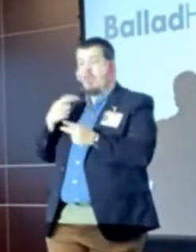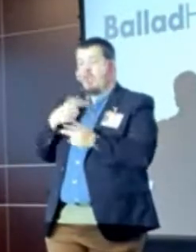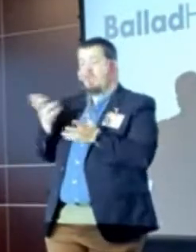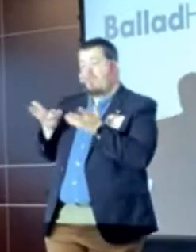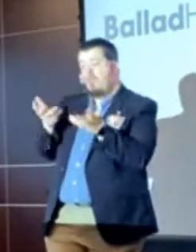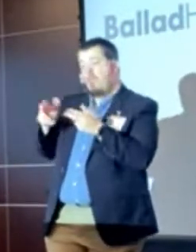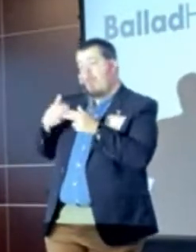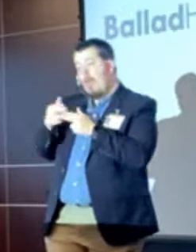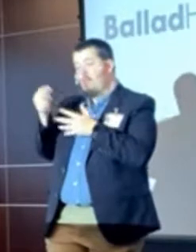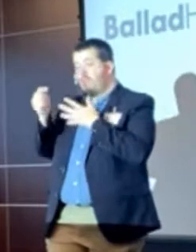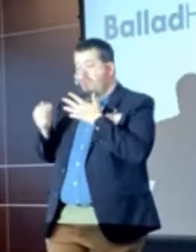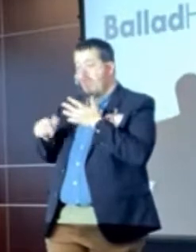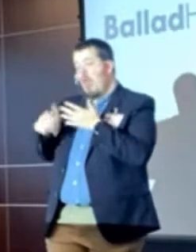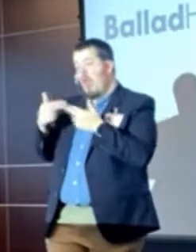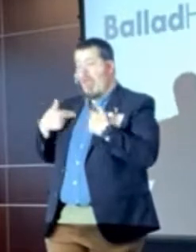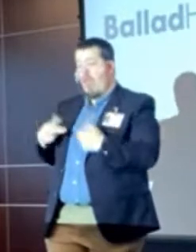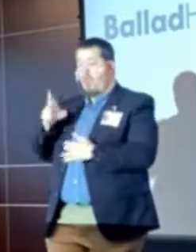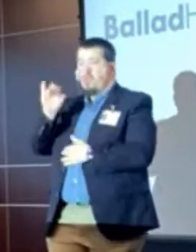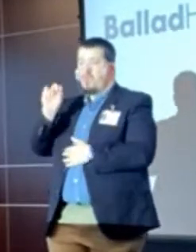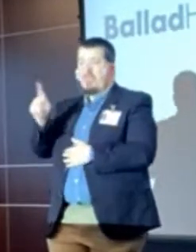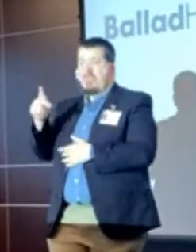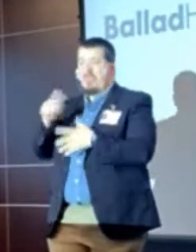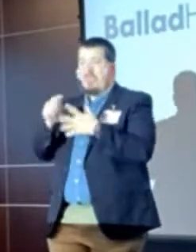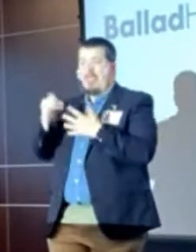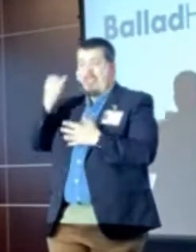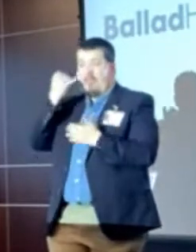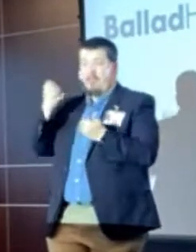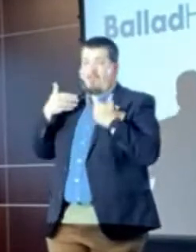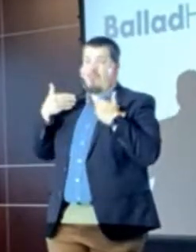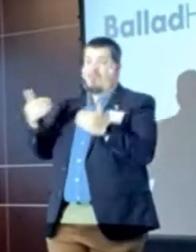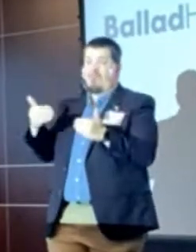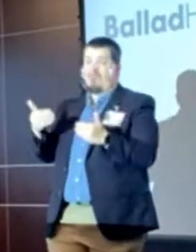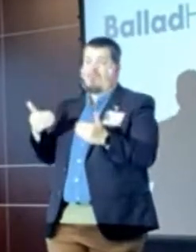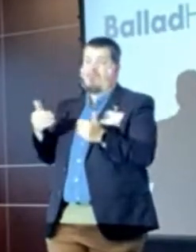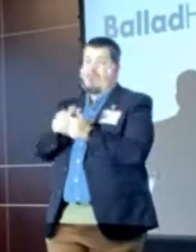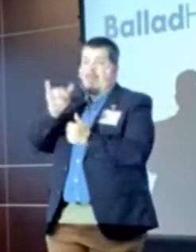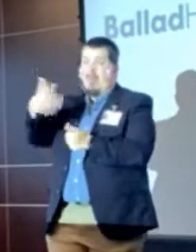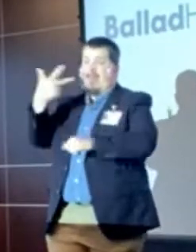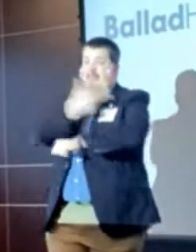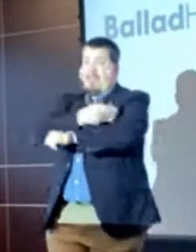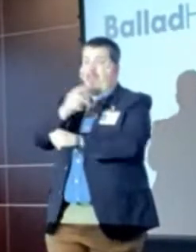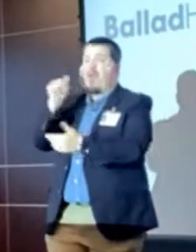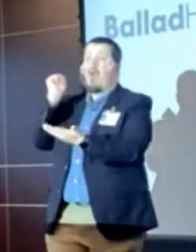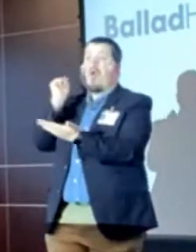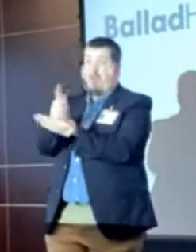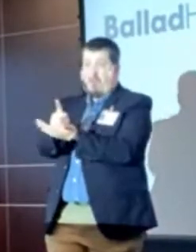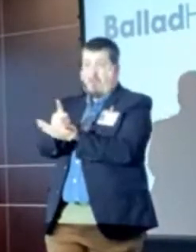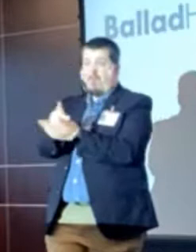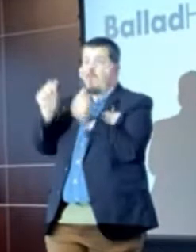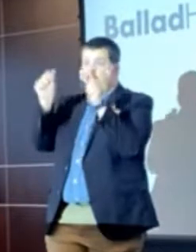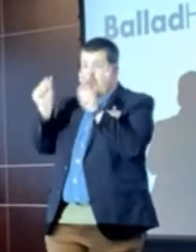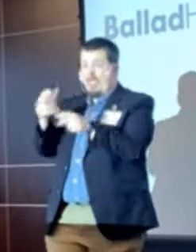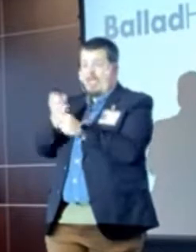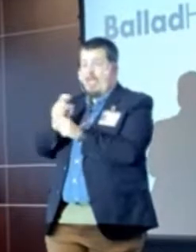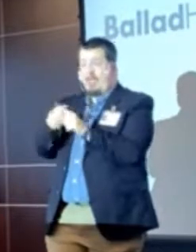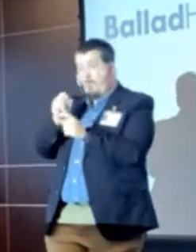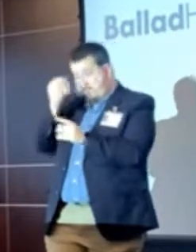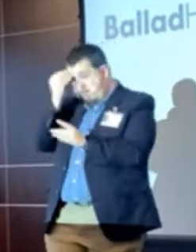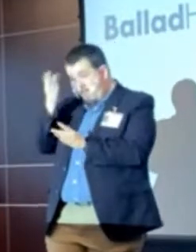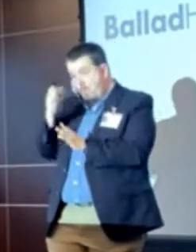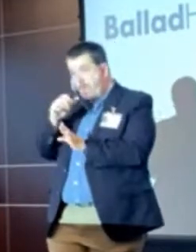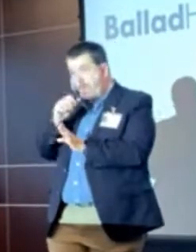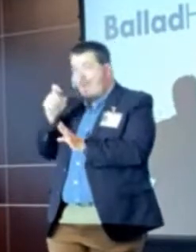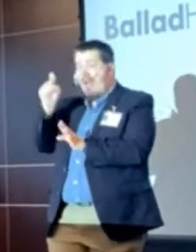kind of talk about what those underlying health risks are, and if you want to go ahead and proceed with vaccine. It's approved, you can. They just want you to know you